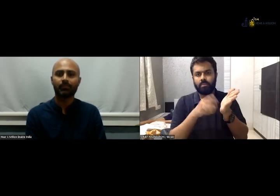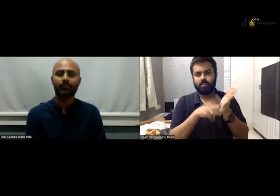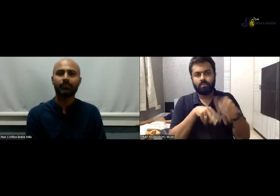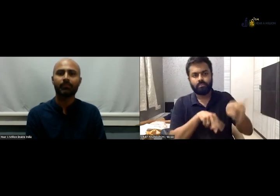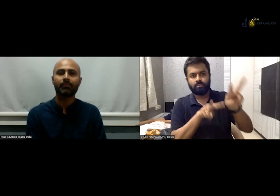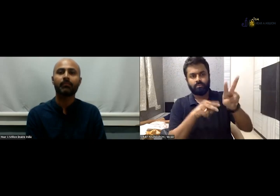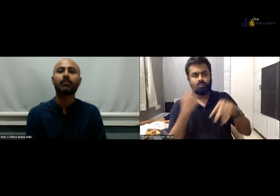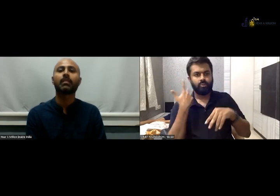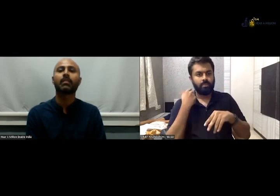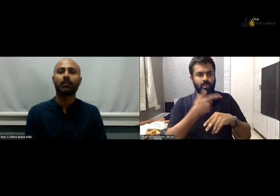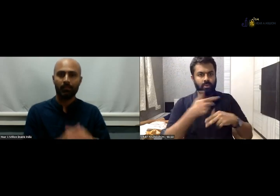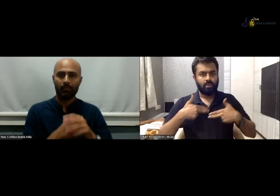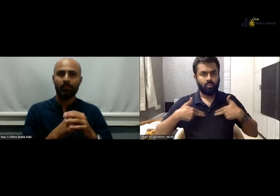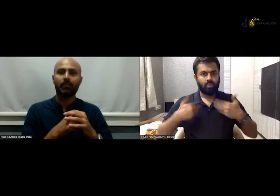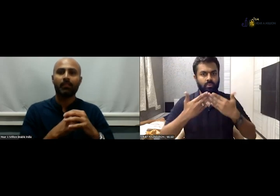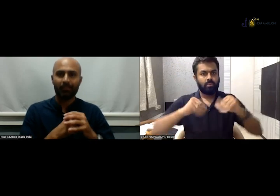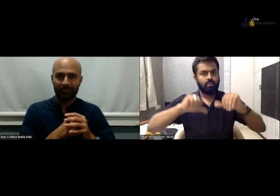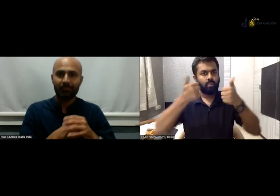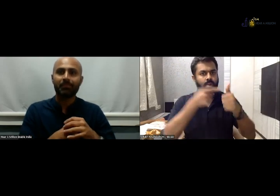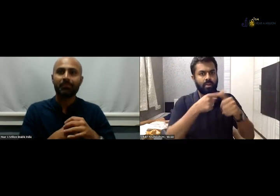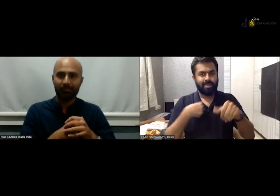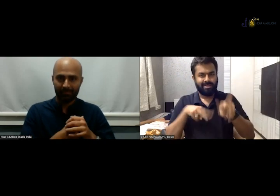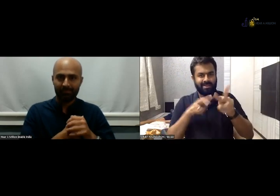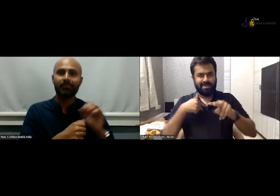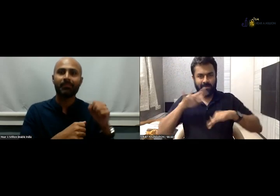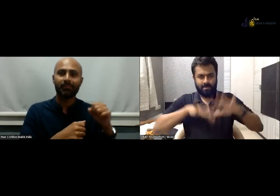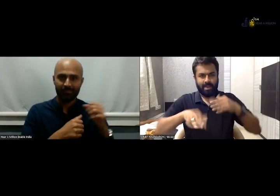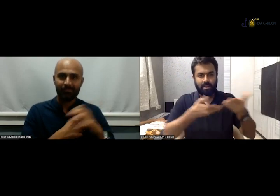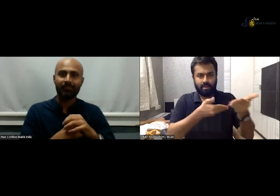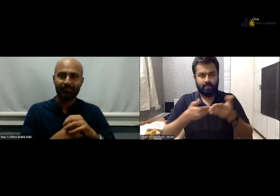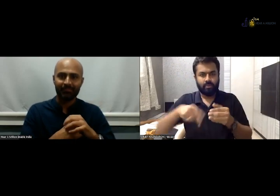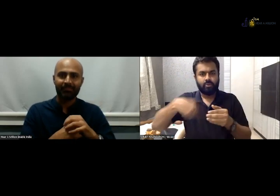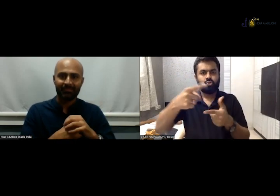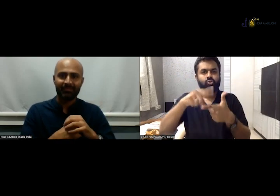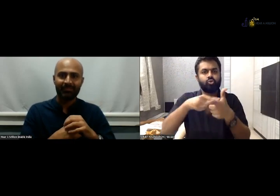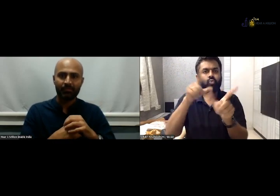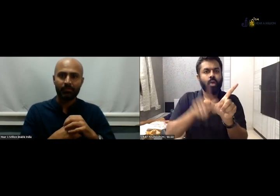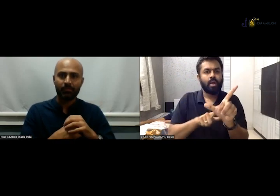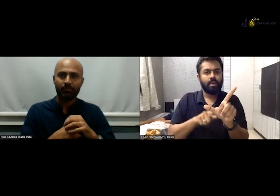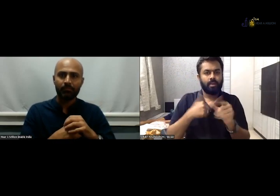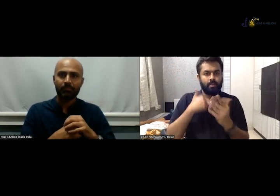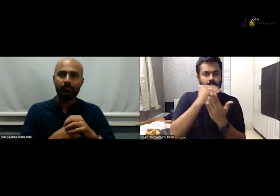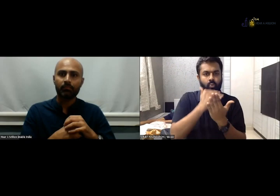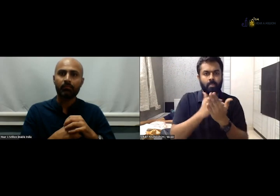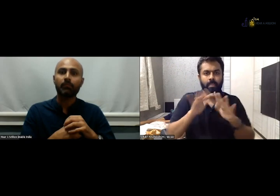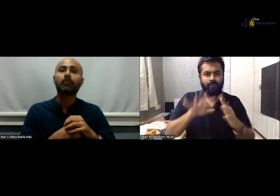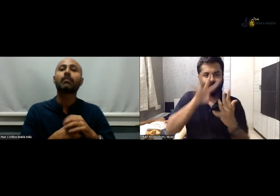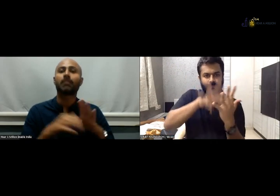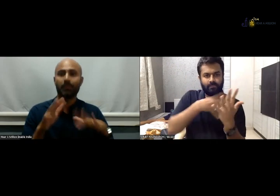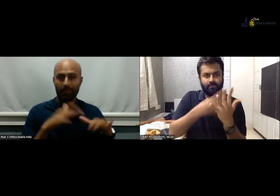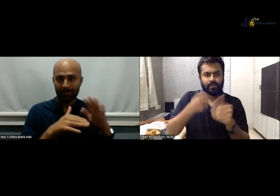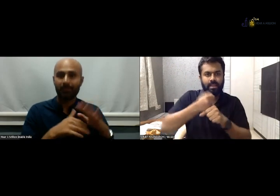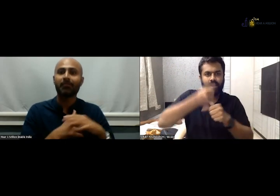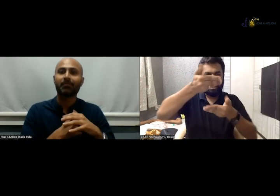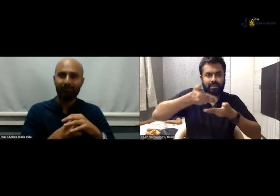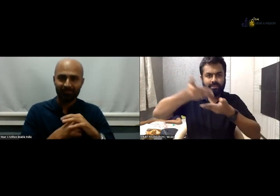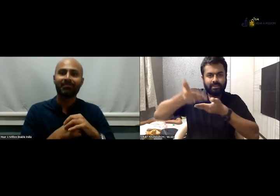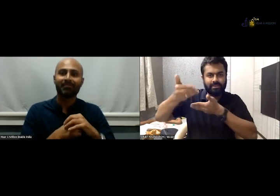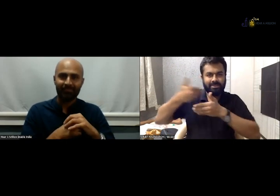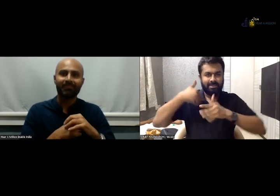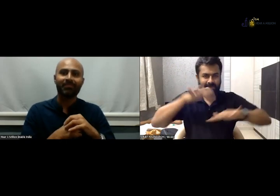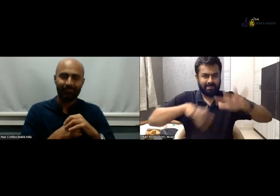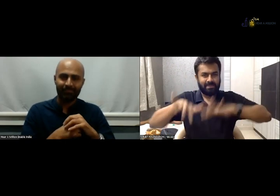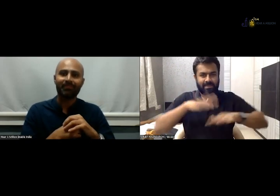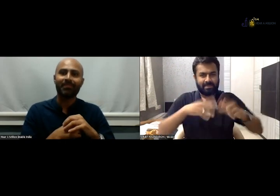invite Sudamni and so that my students can see her as a role model. I was planning to invite her in July. I had a